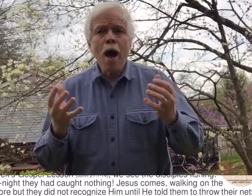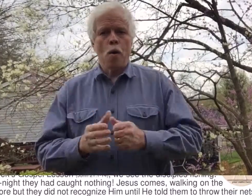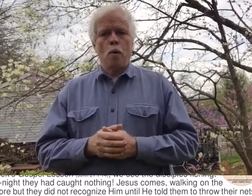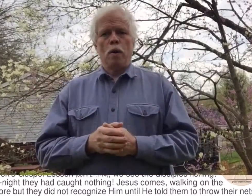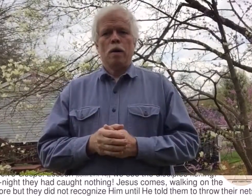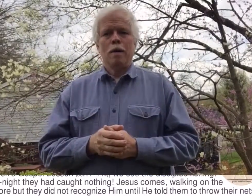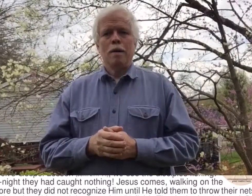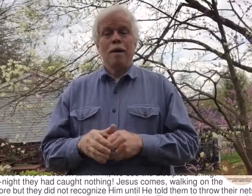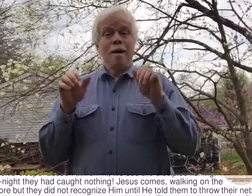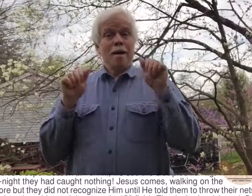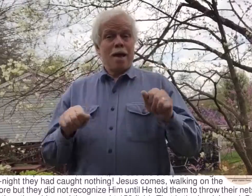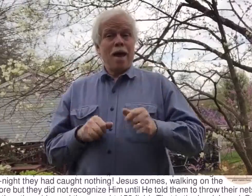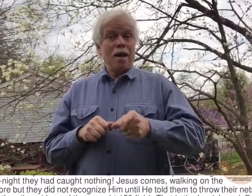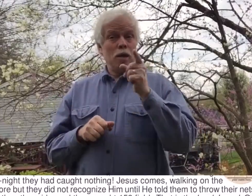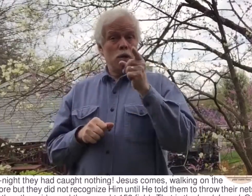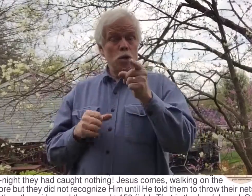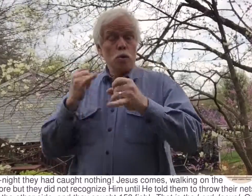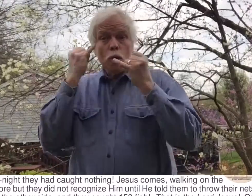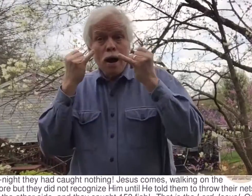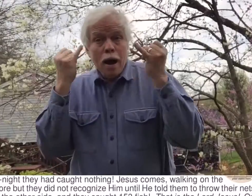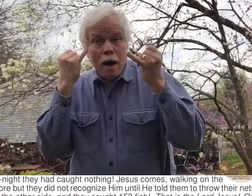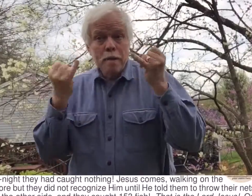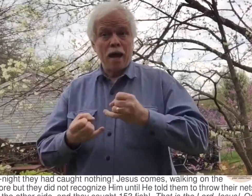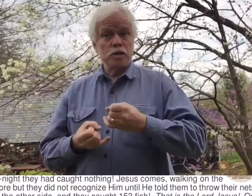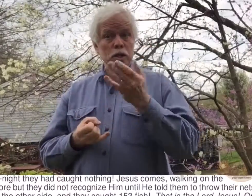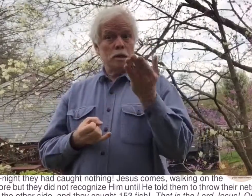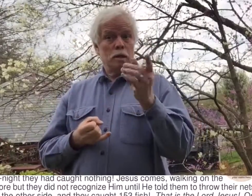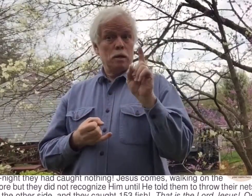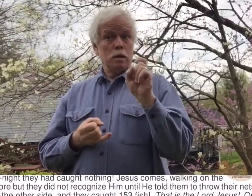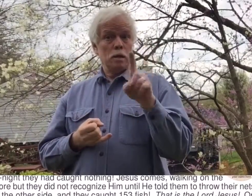Wow! Can you imagine?